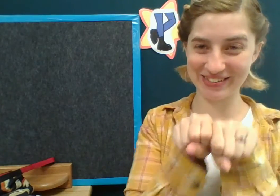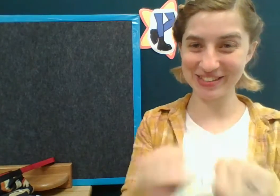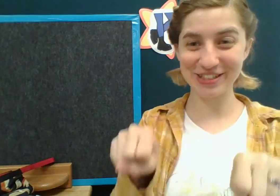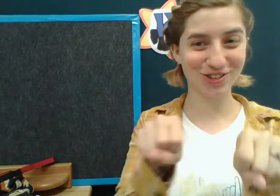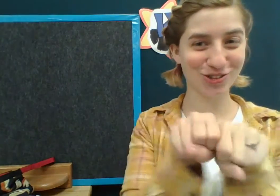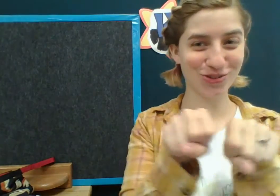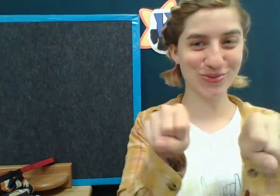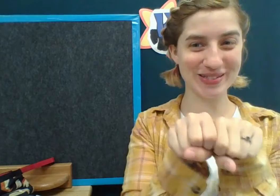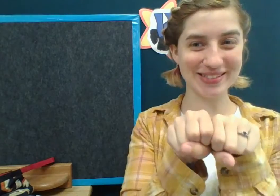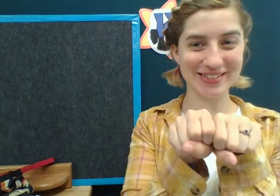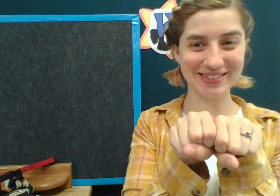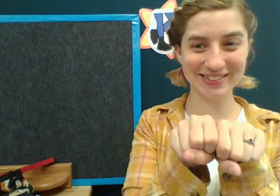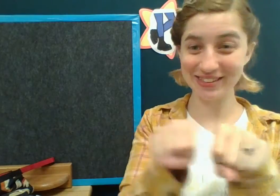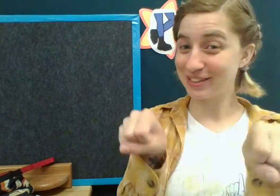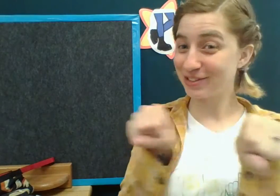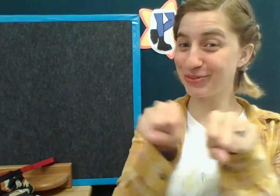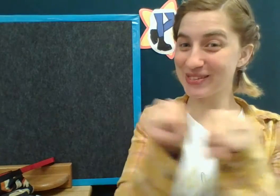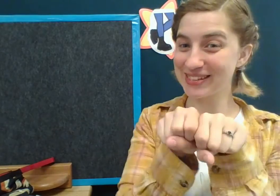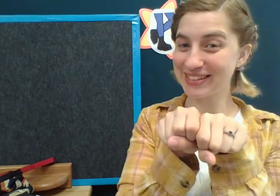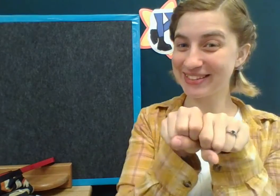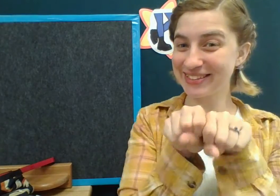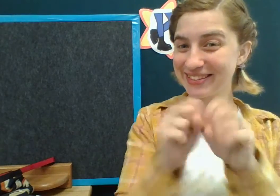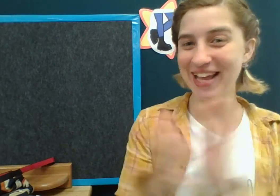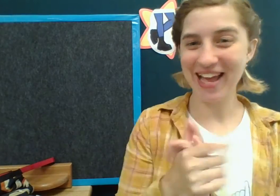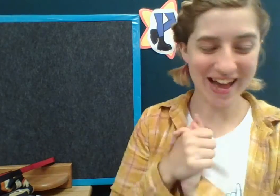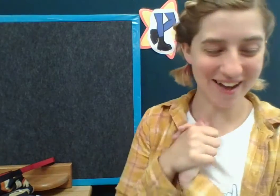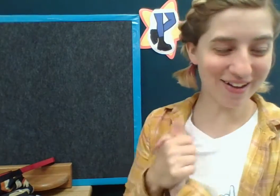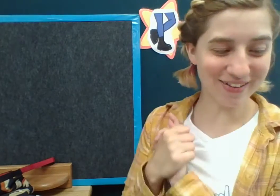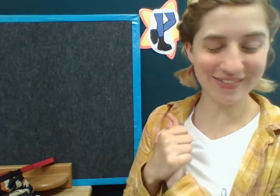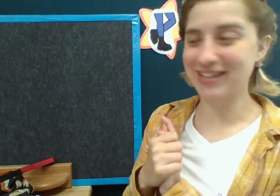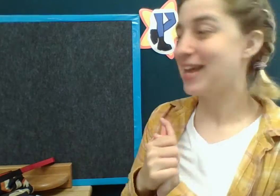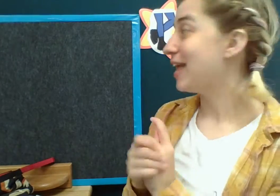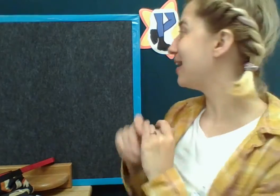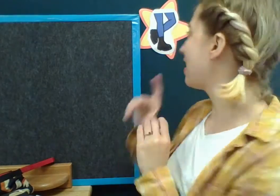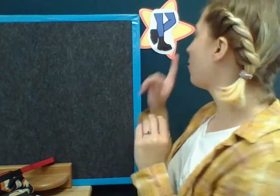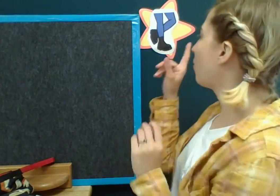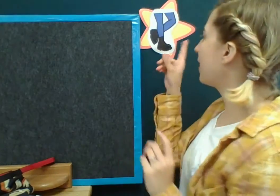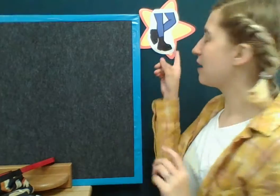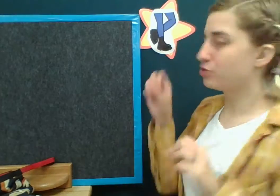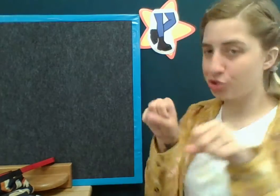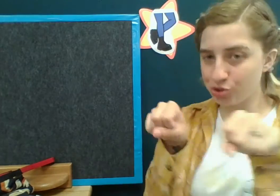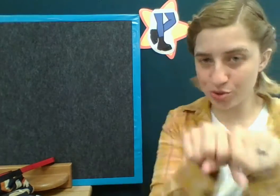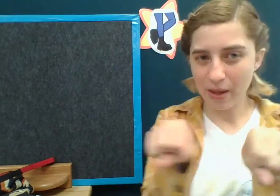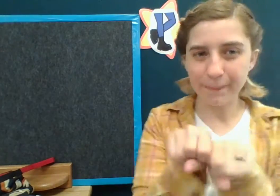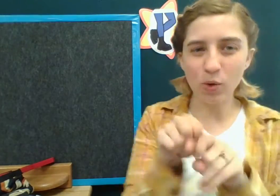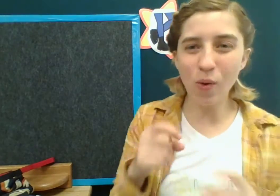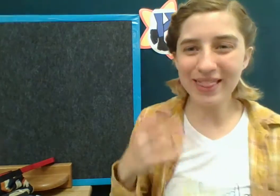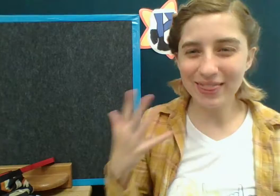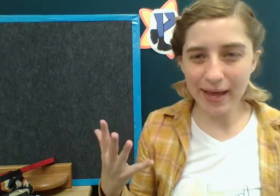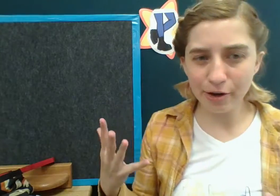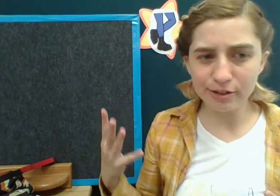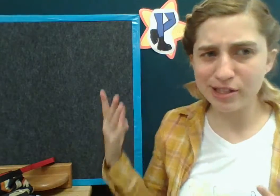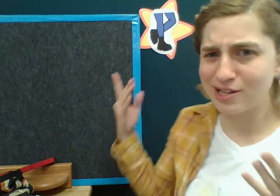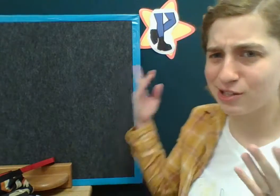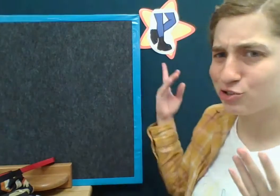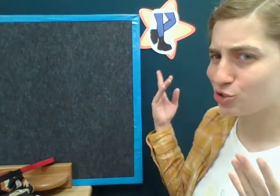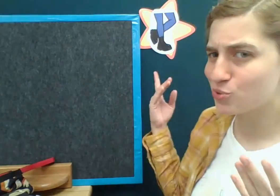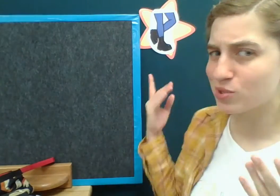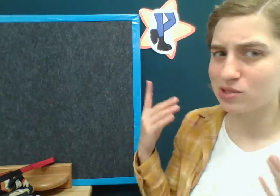language. Shoes. Shoes. All right. Now we have shoes, but what letter does shoes